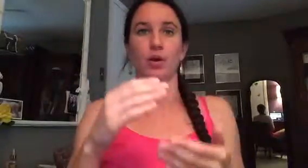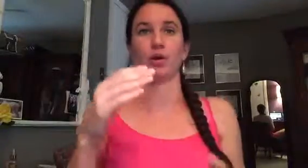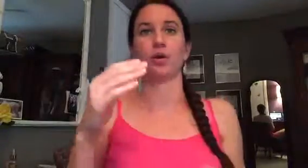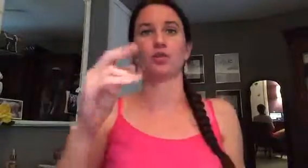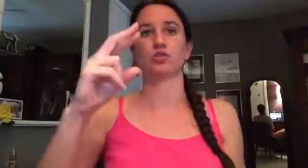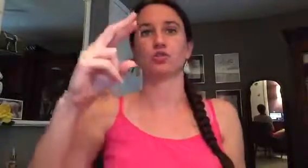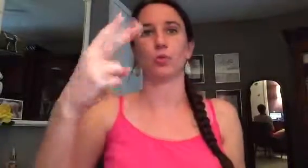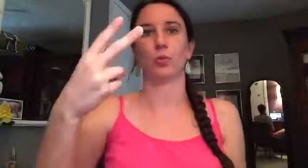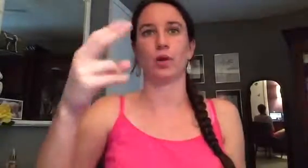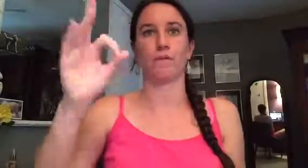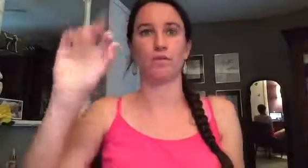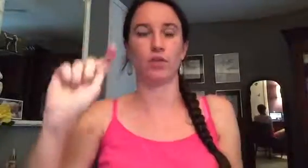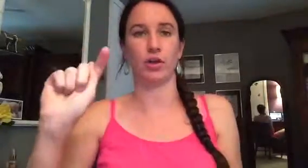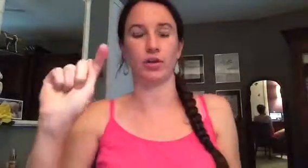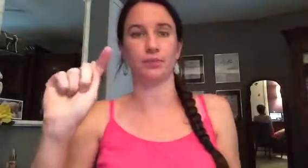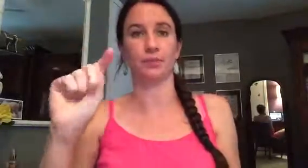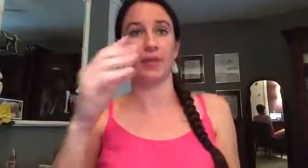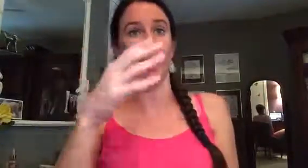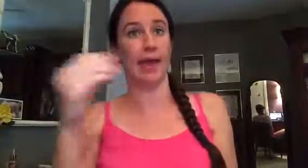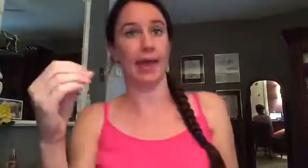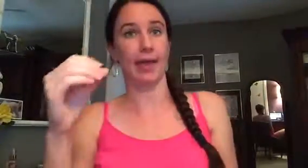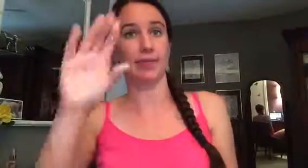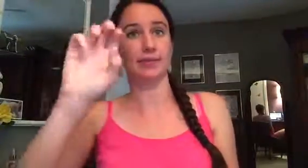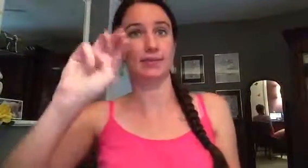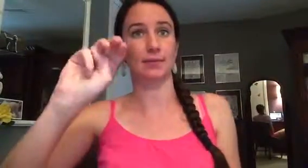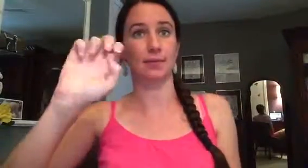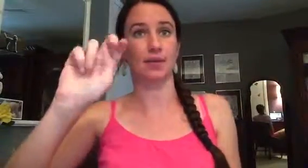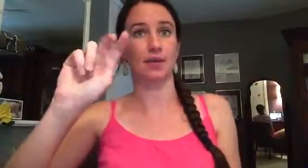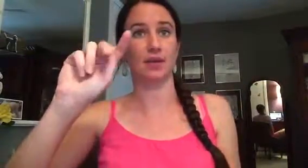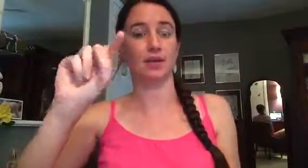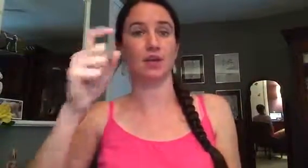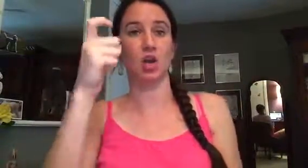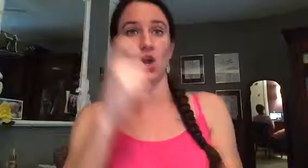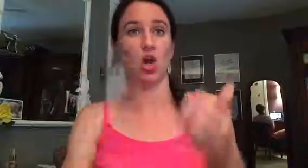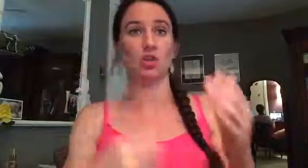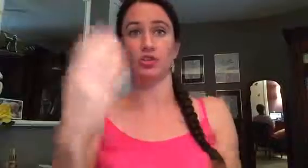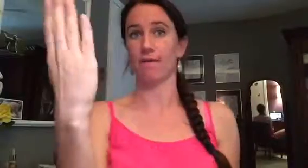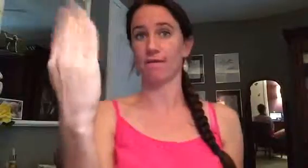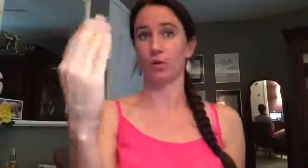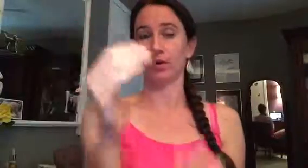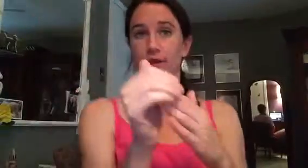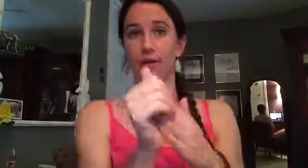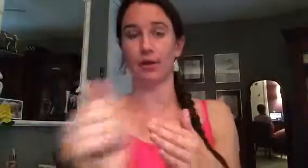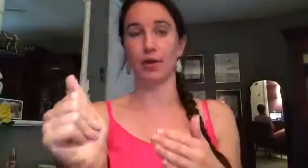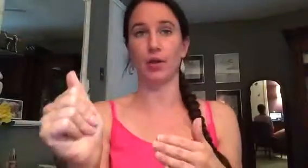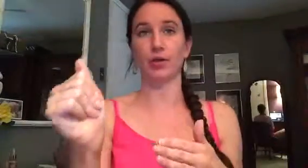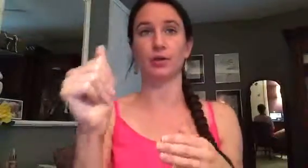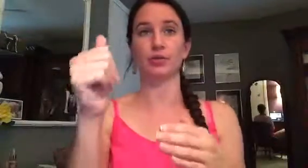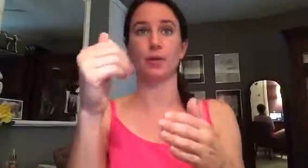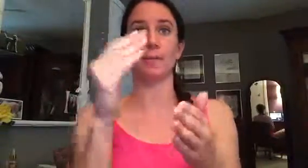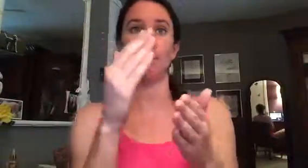and the cement cost $14 per cubic foot.